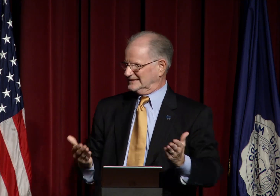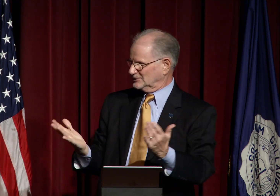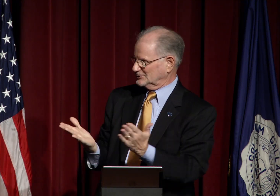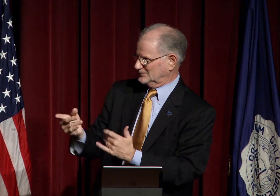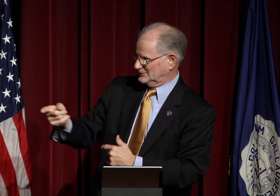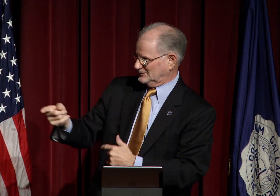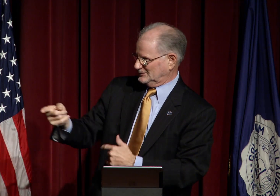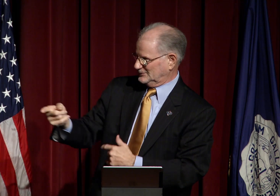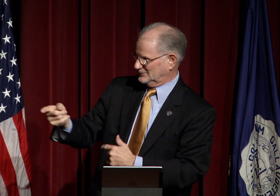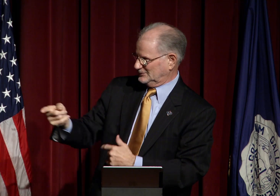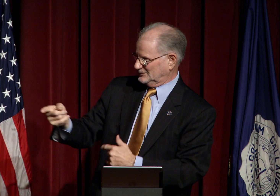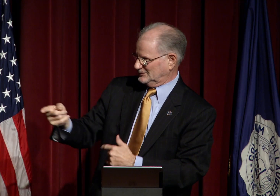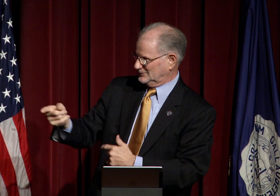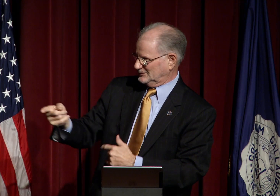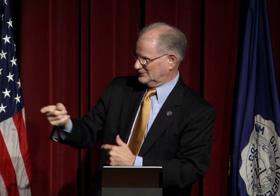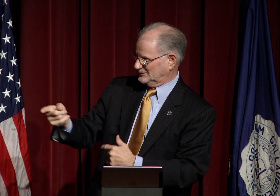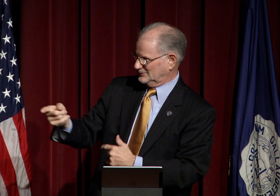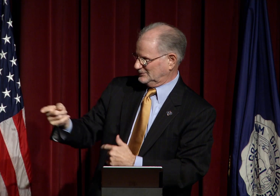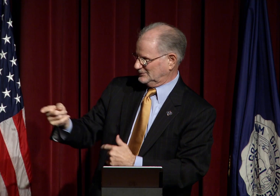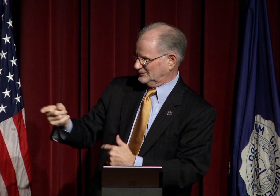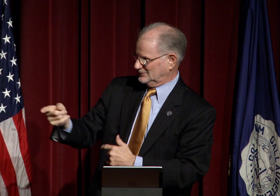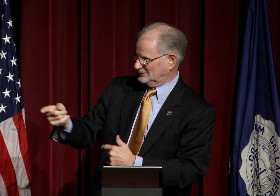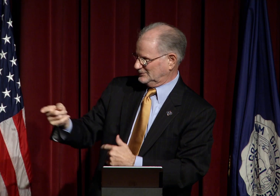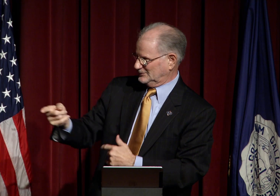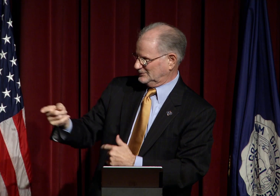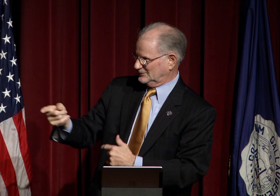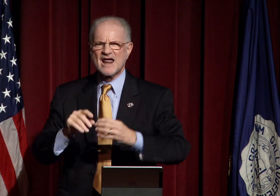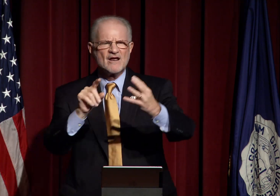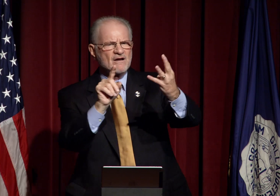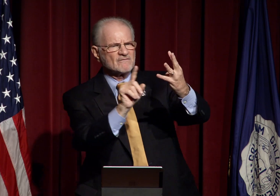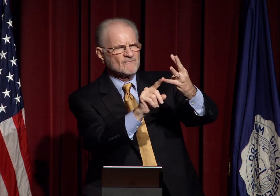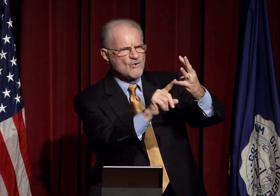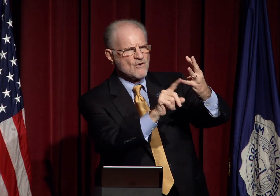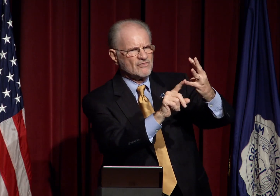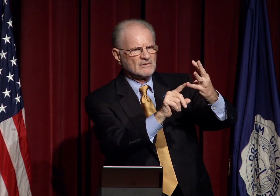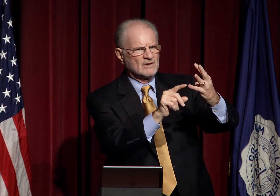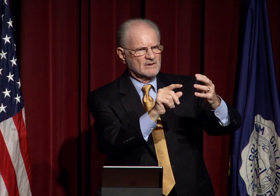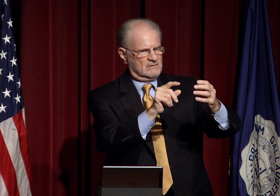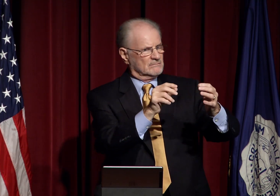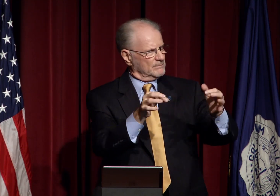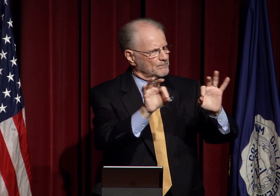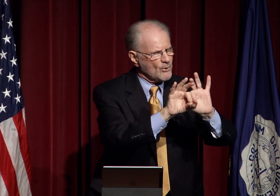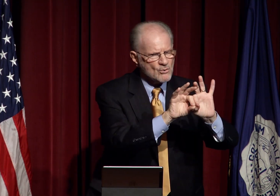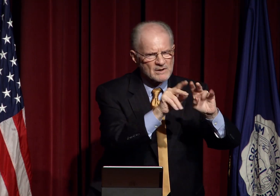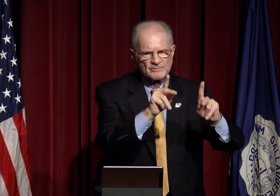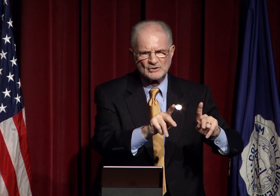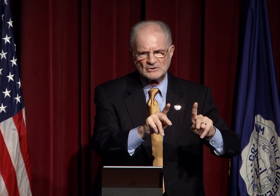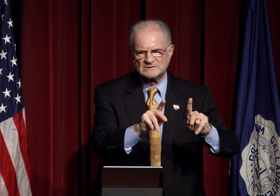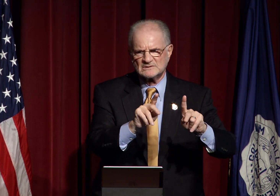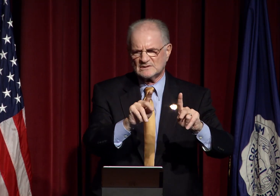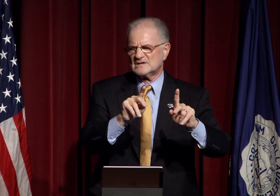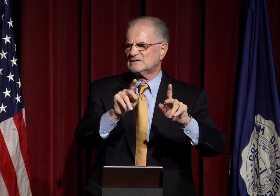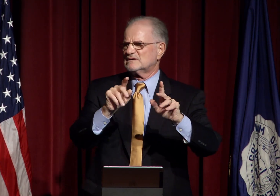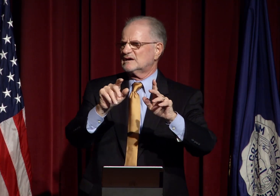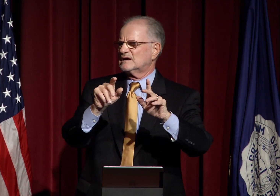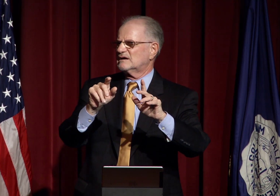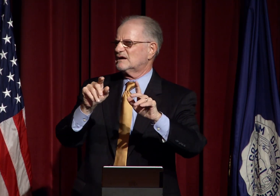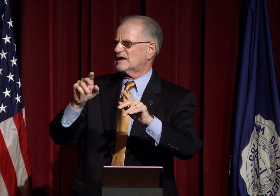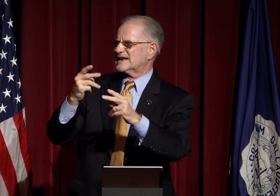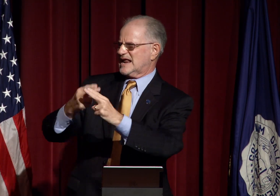Andrew Morrill. Would you stand? Thank you. And finally, an important member of